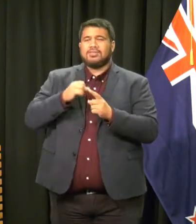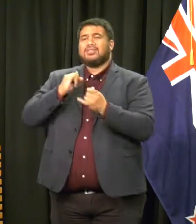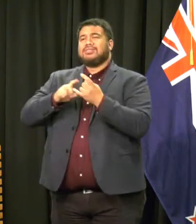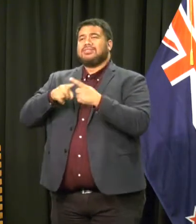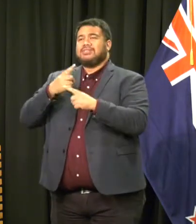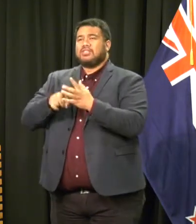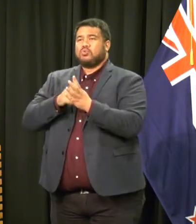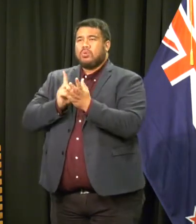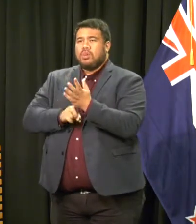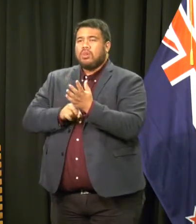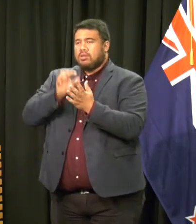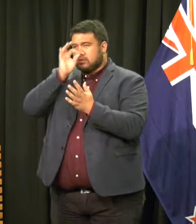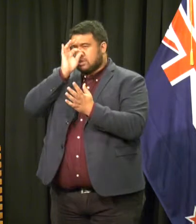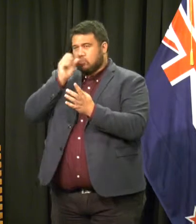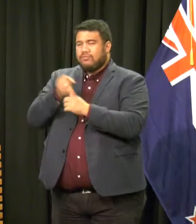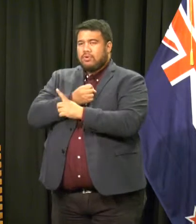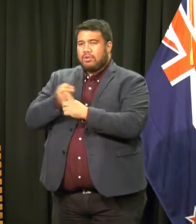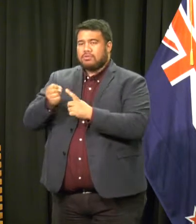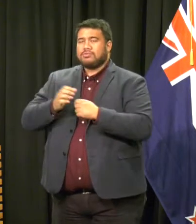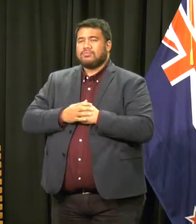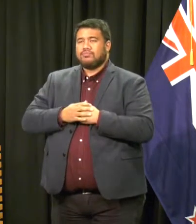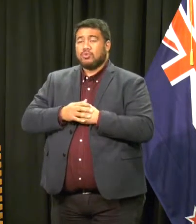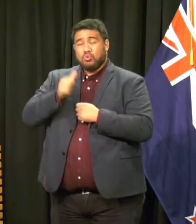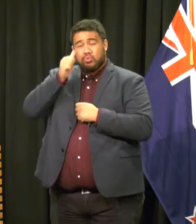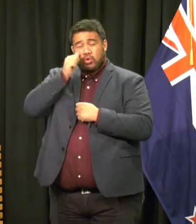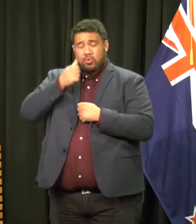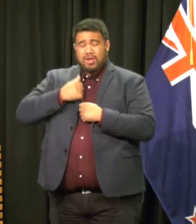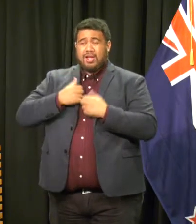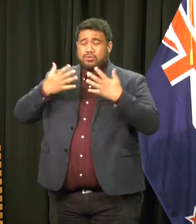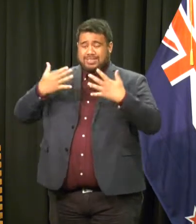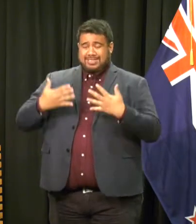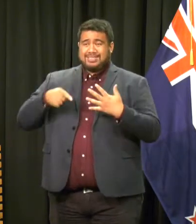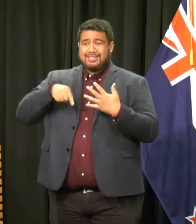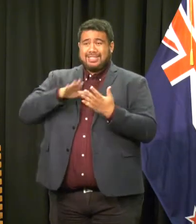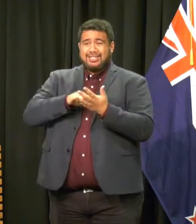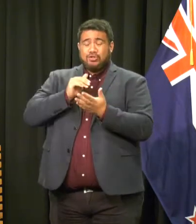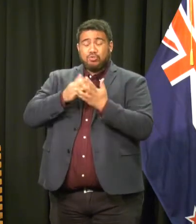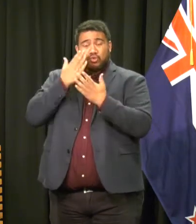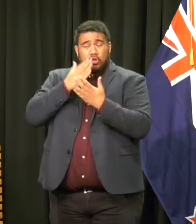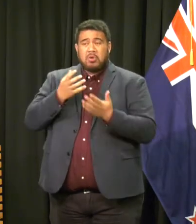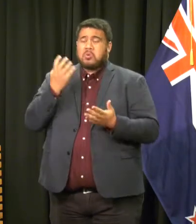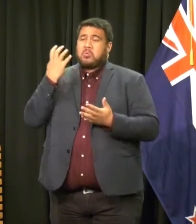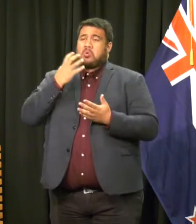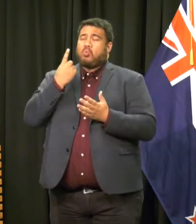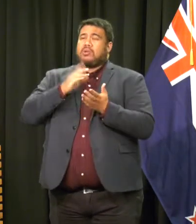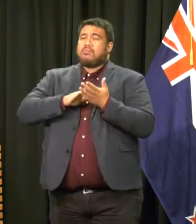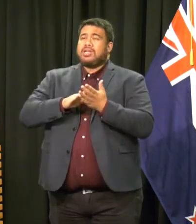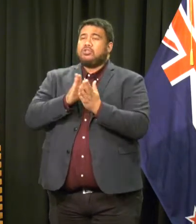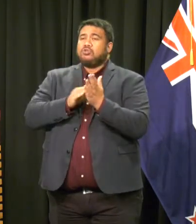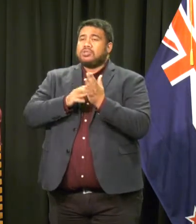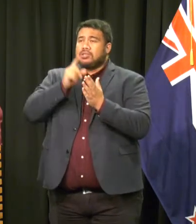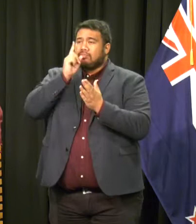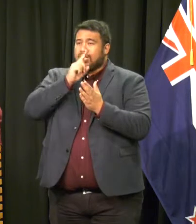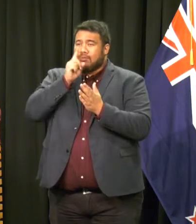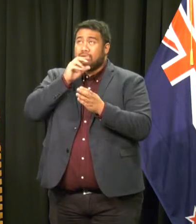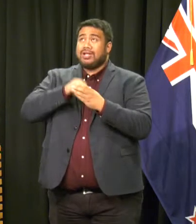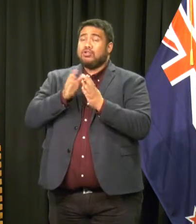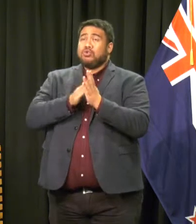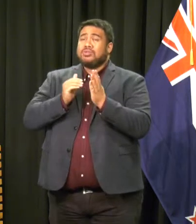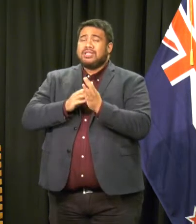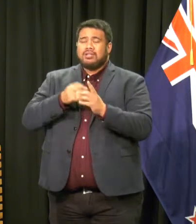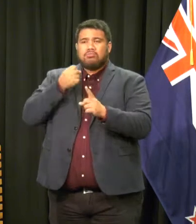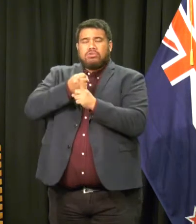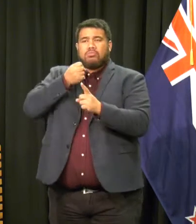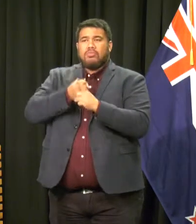many of you will have already seen, our numbers tell a devastating story. 1 million New Zealanders are affected by family and sexual